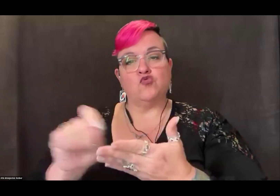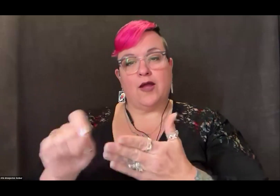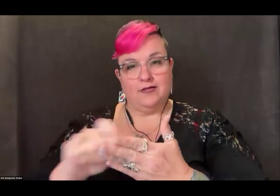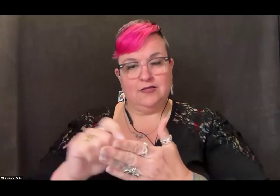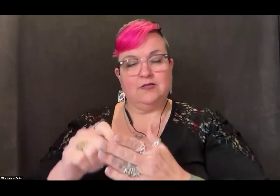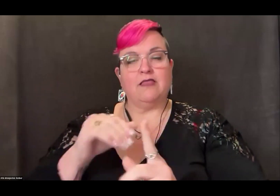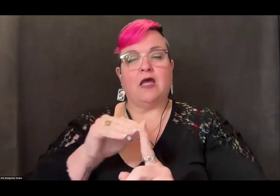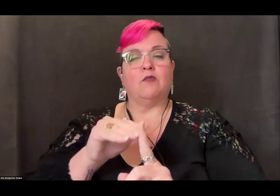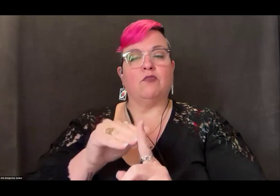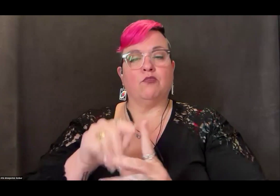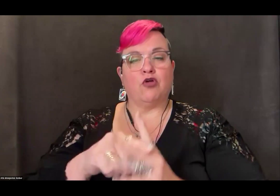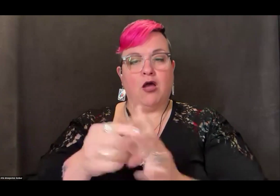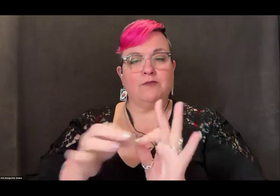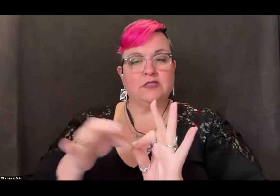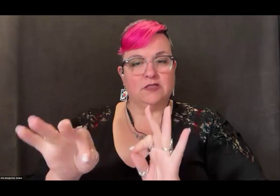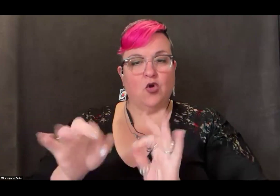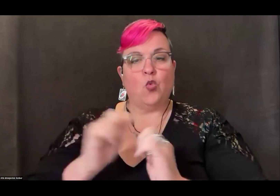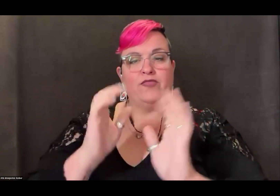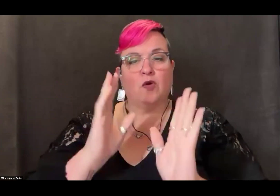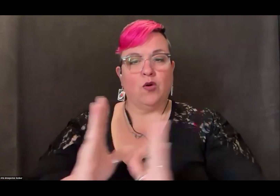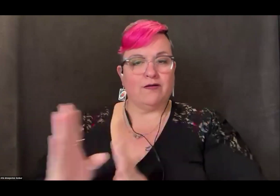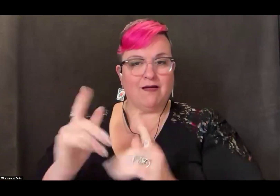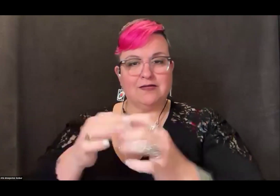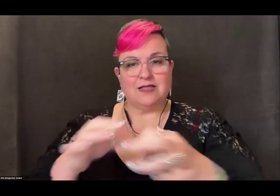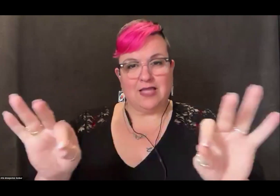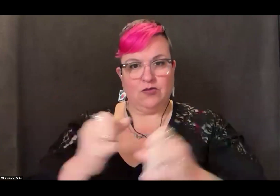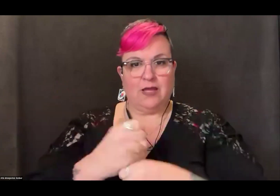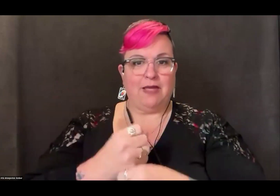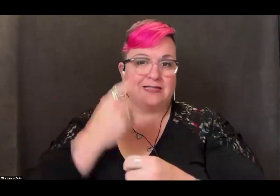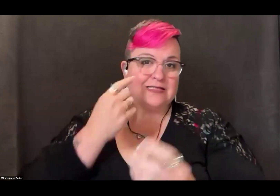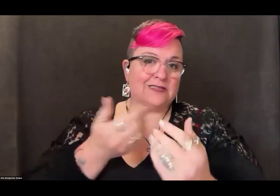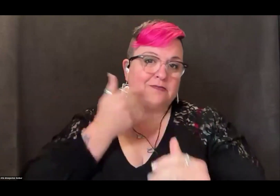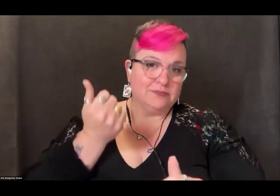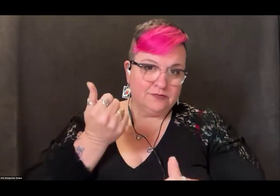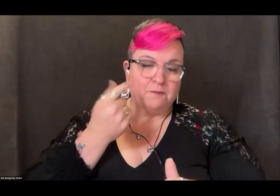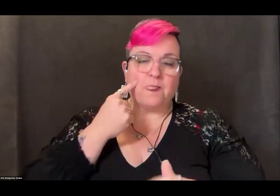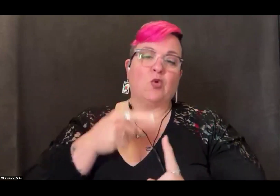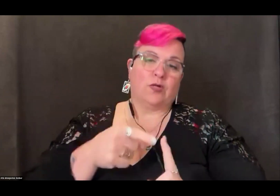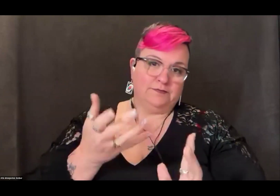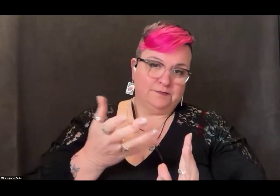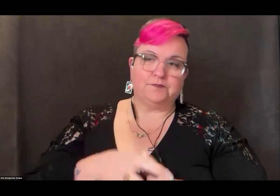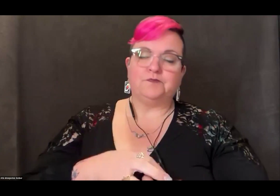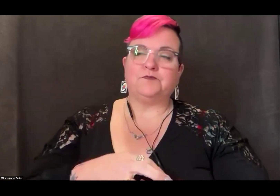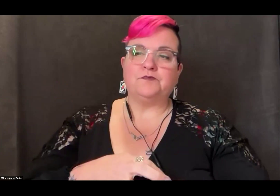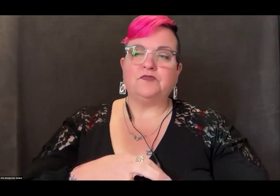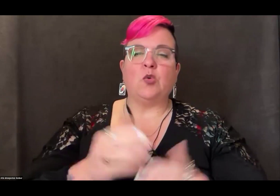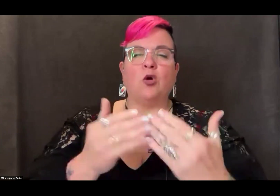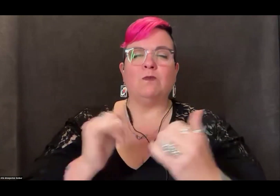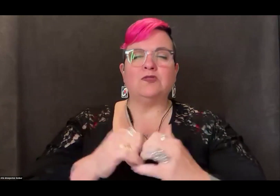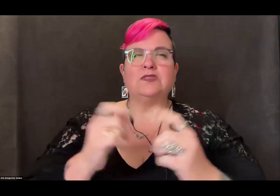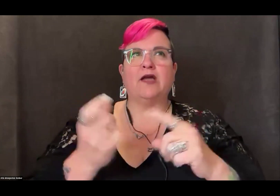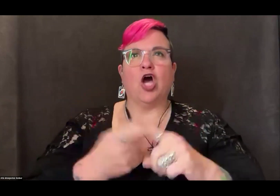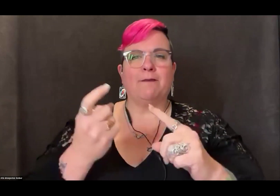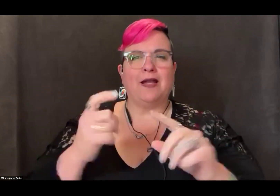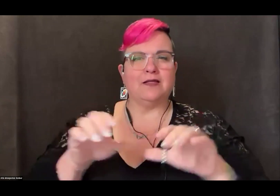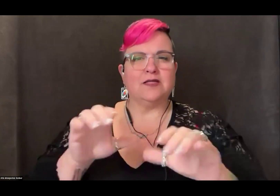prompt in the organized language that makes the most sense for it. So it kind of automatically puts it